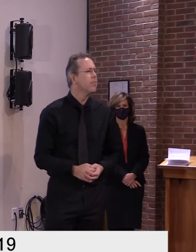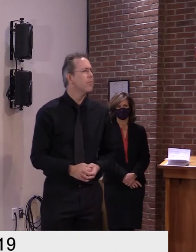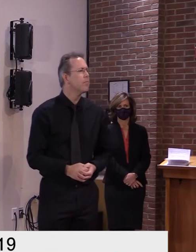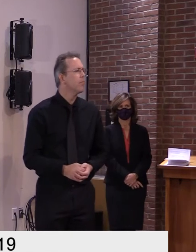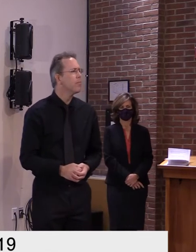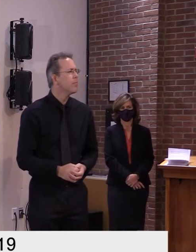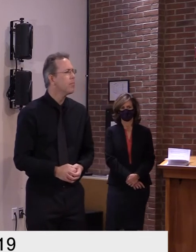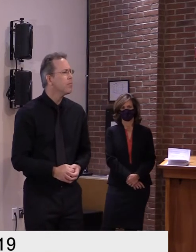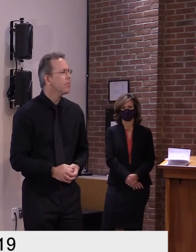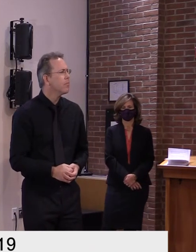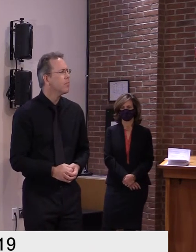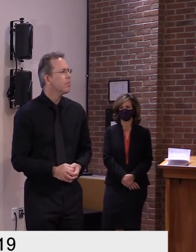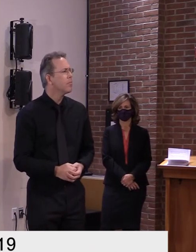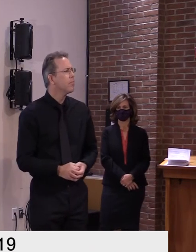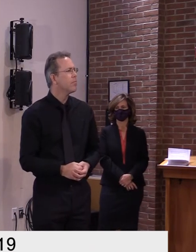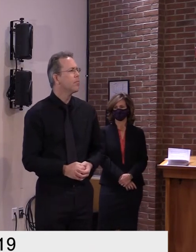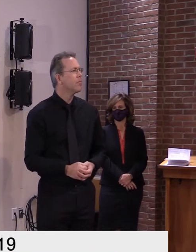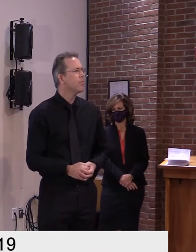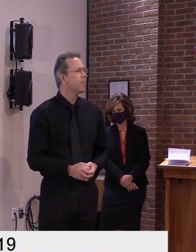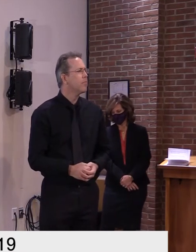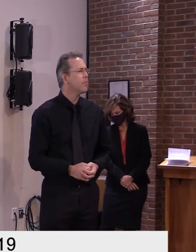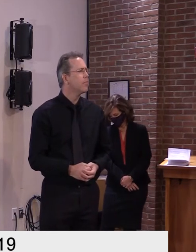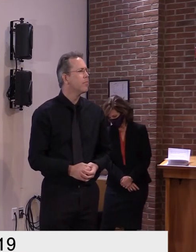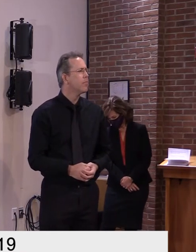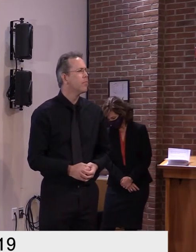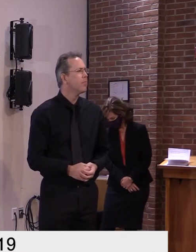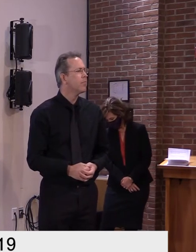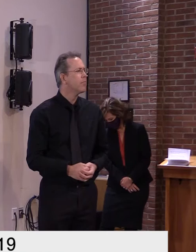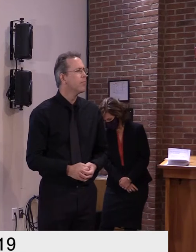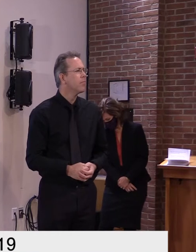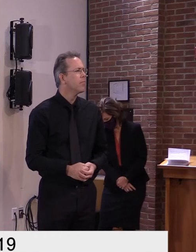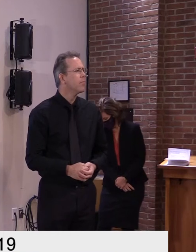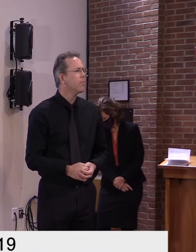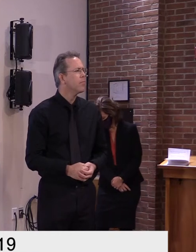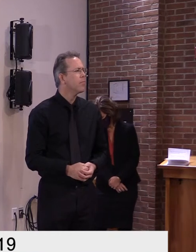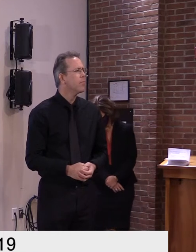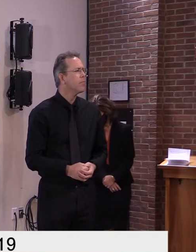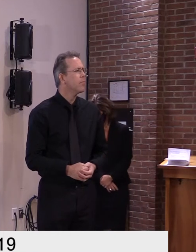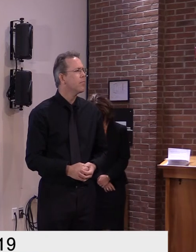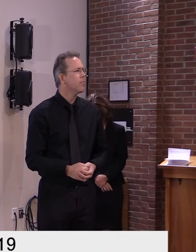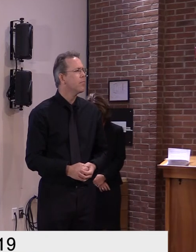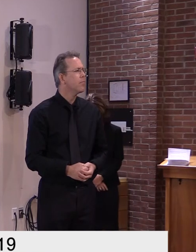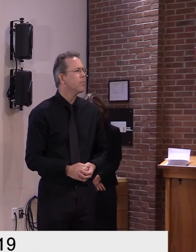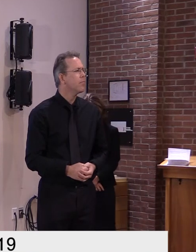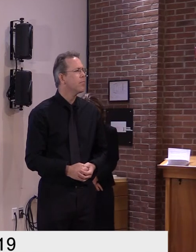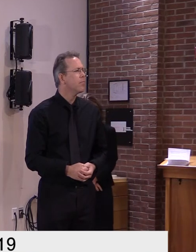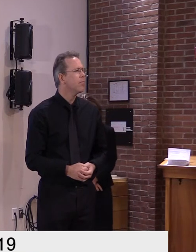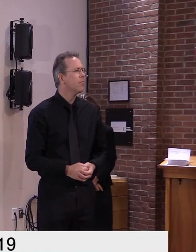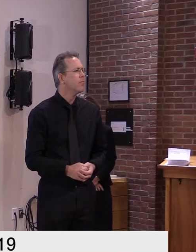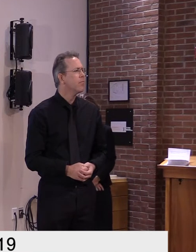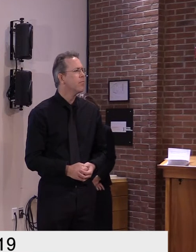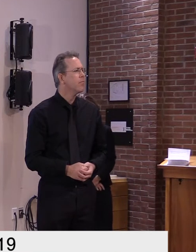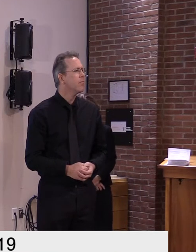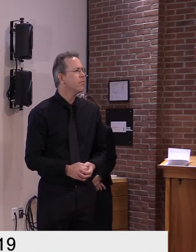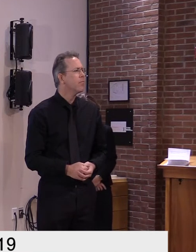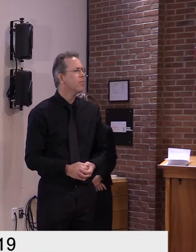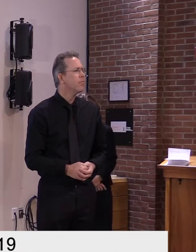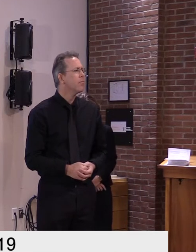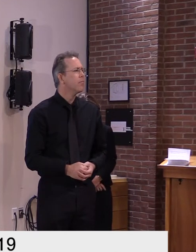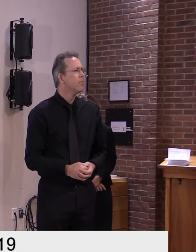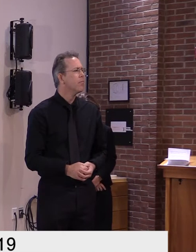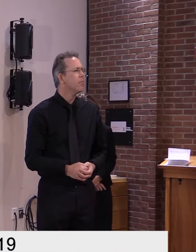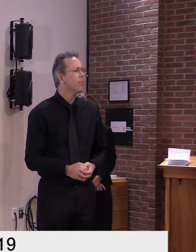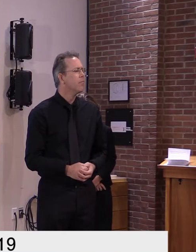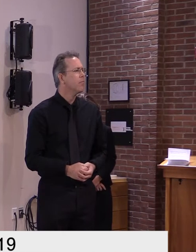impacted by the virus, and because of some reports that Black people in particular are potentially more reluctant to